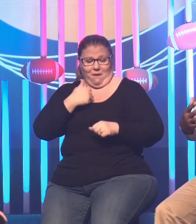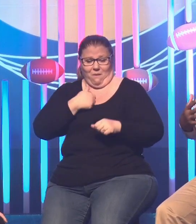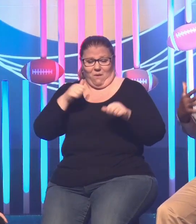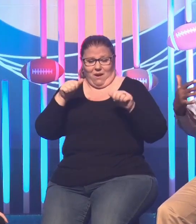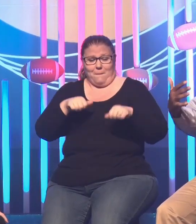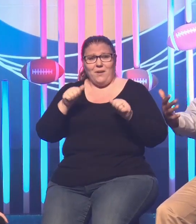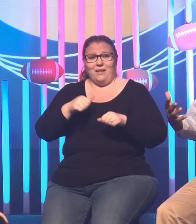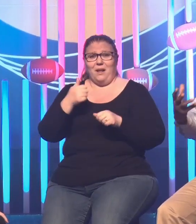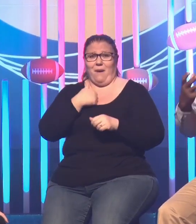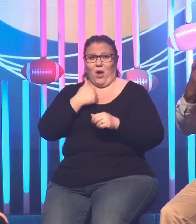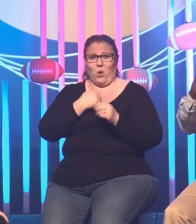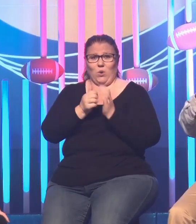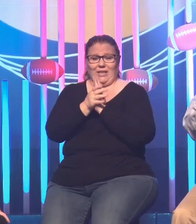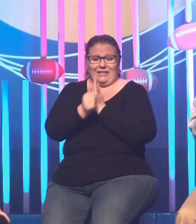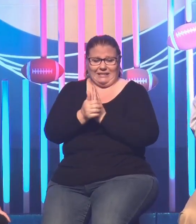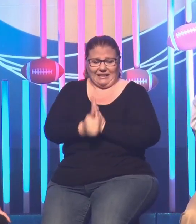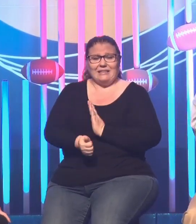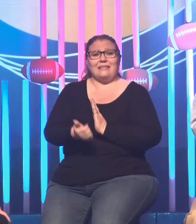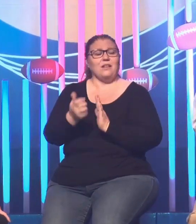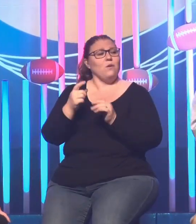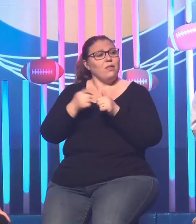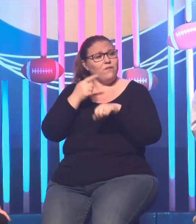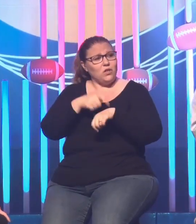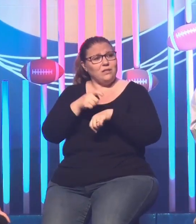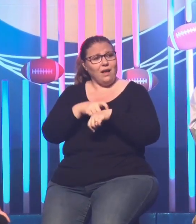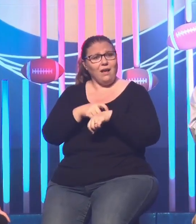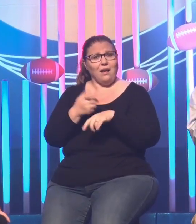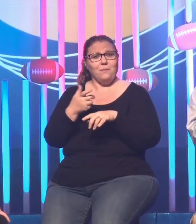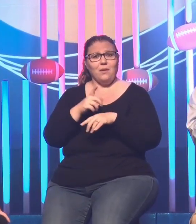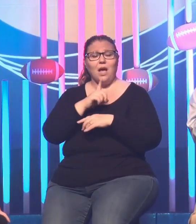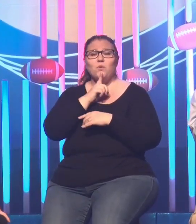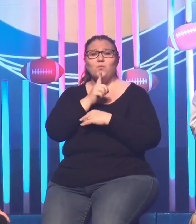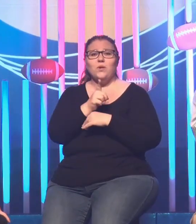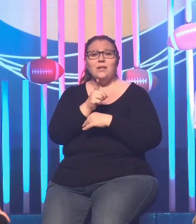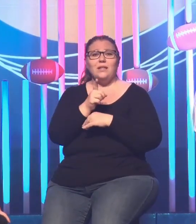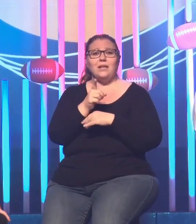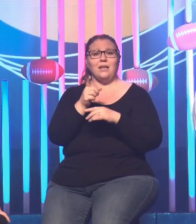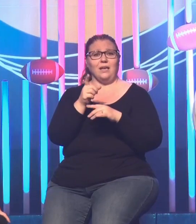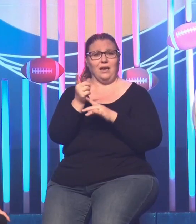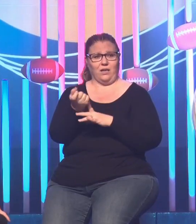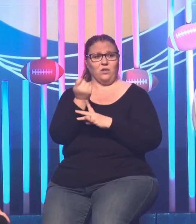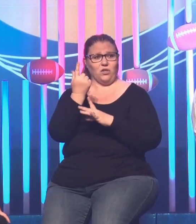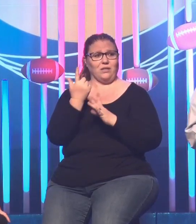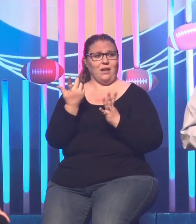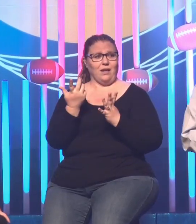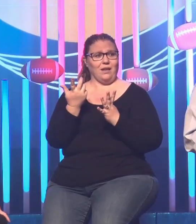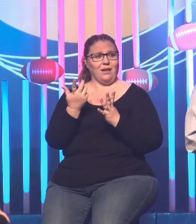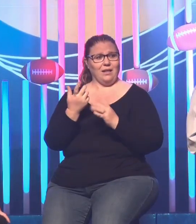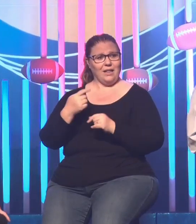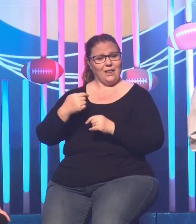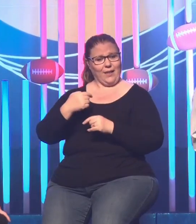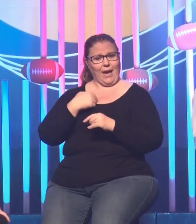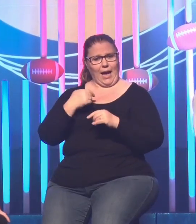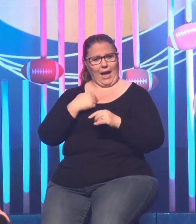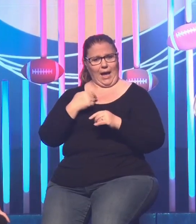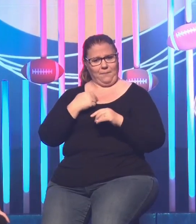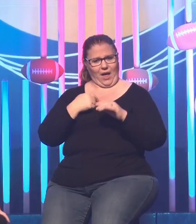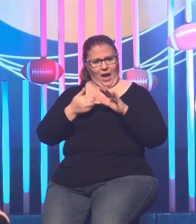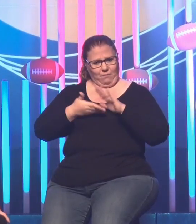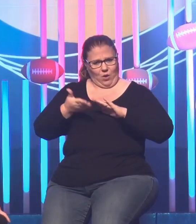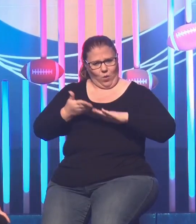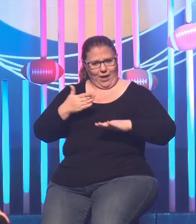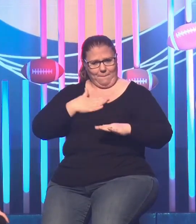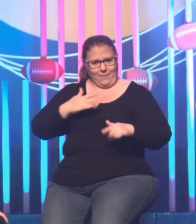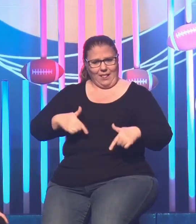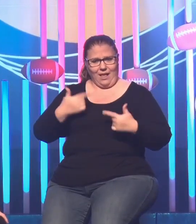my own gifts, my own talent. And for the first time I had to really, really come to terms with me running my life, or was I going to